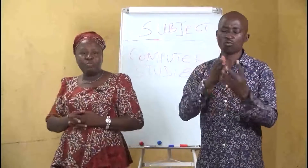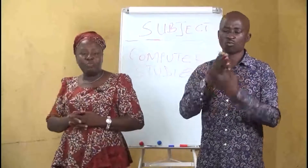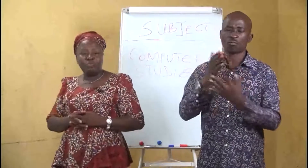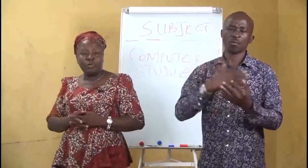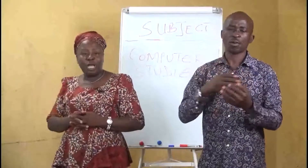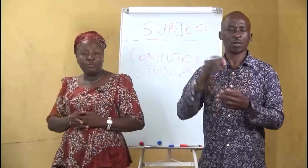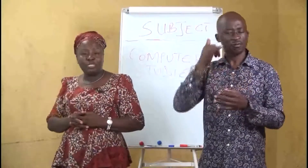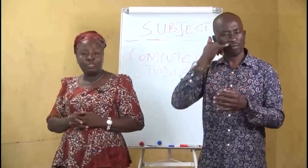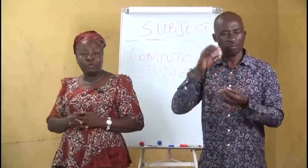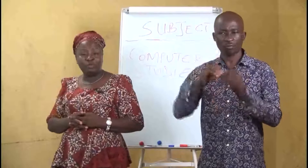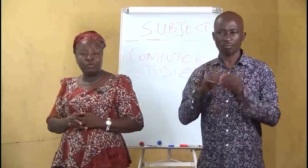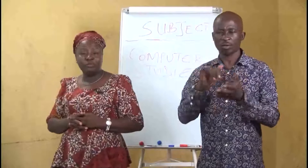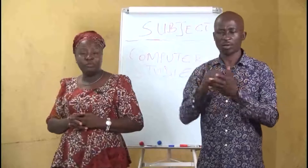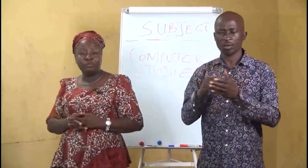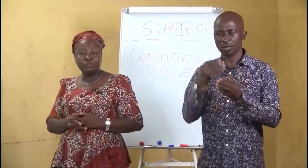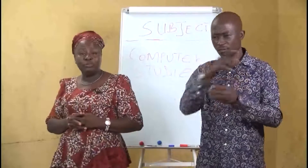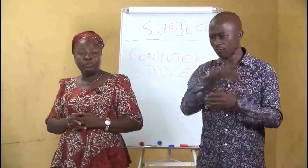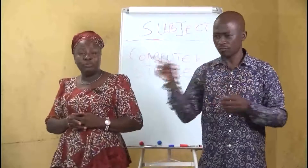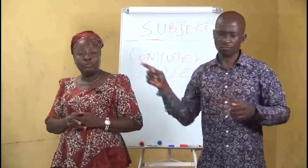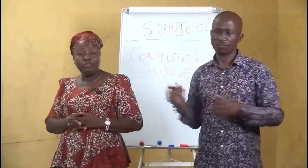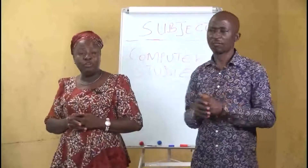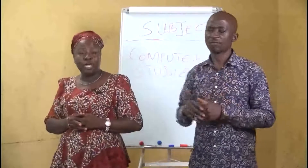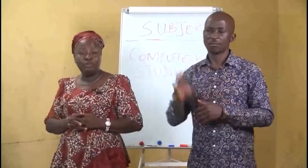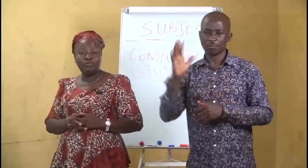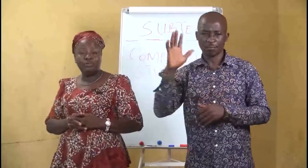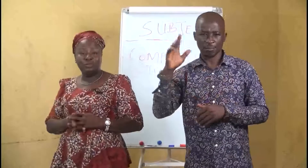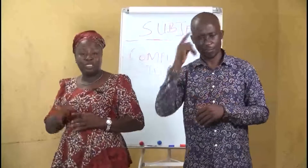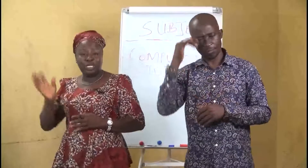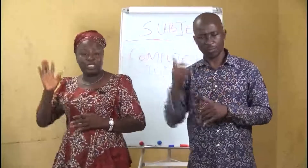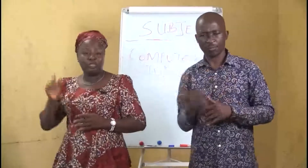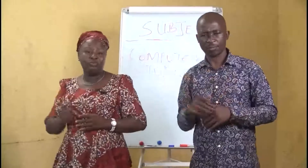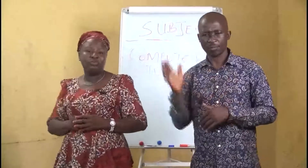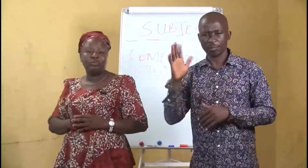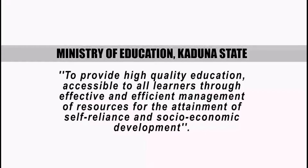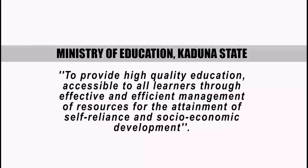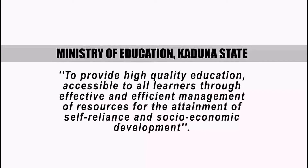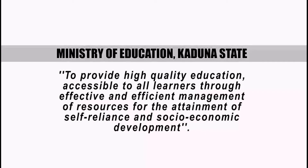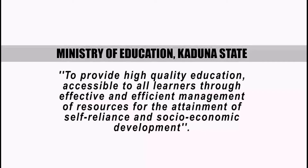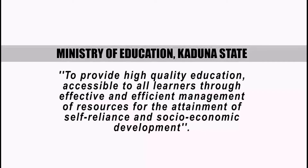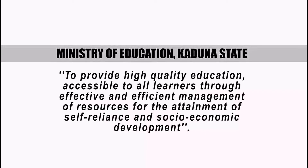kept on the screen for you. Bye for now. Stay safe.